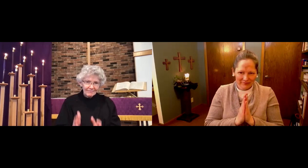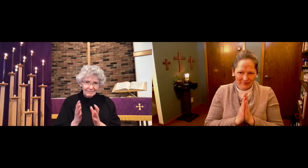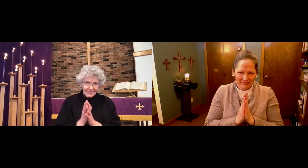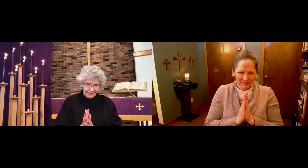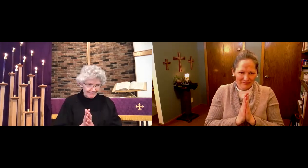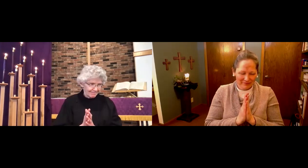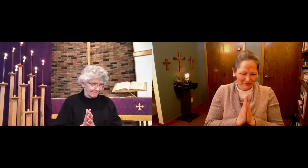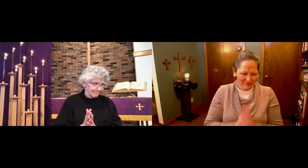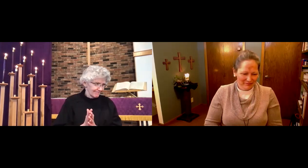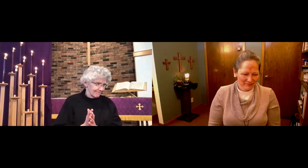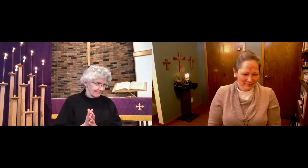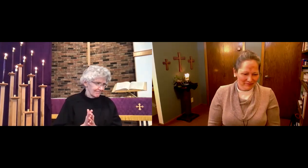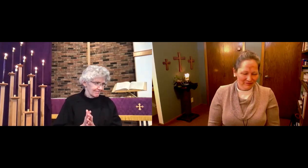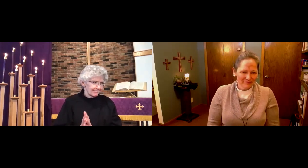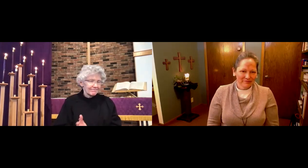Amen.